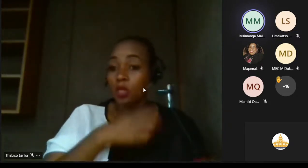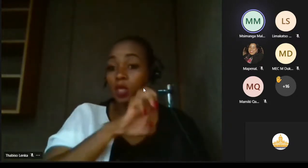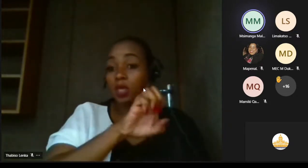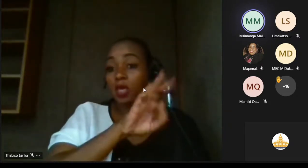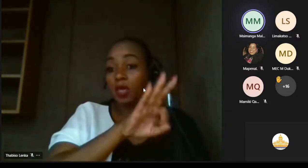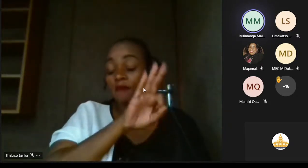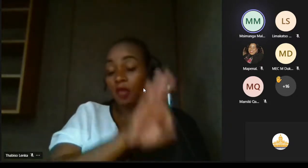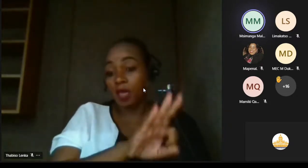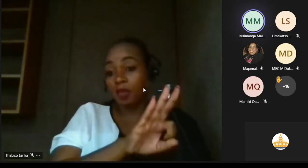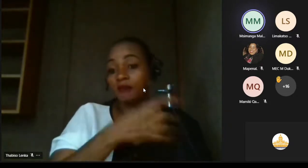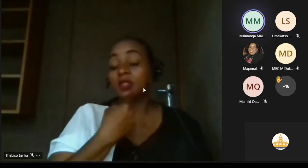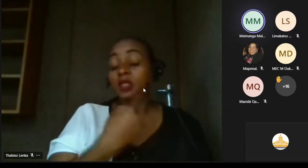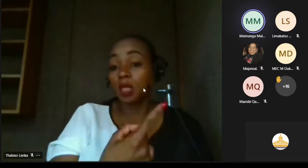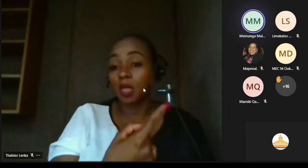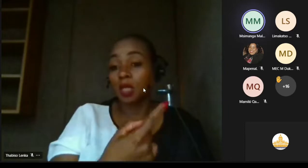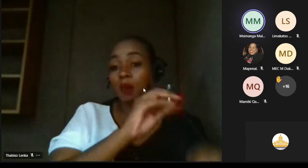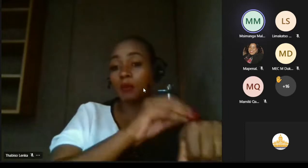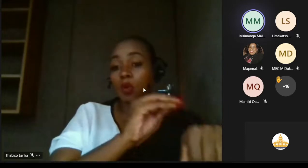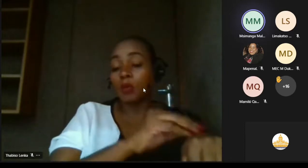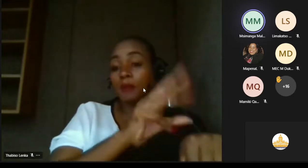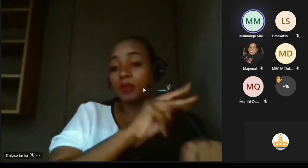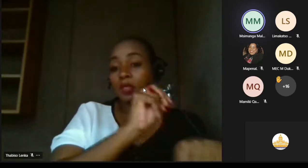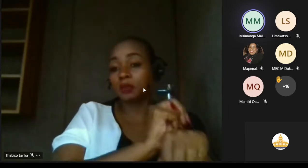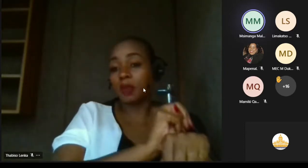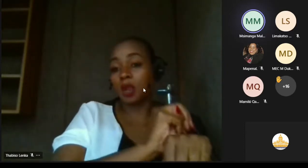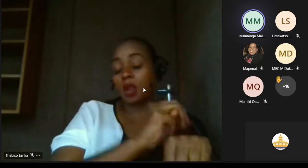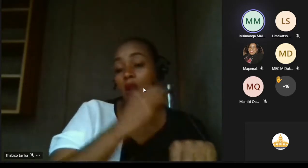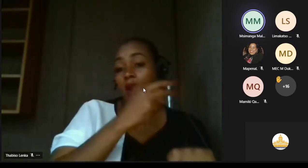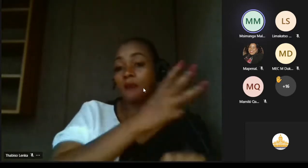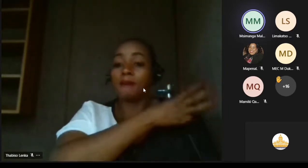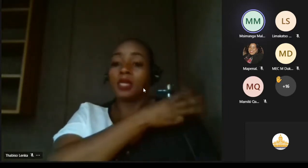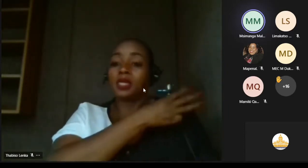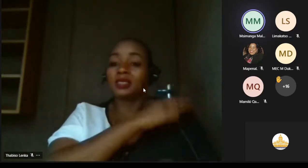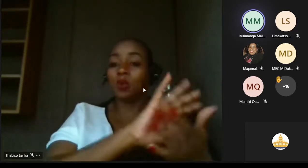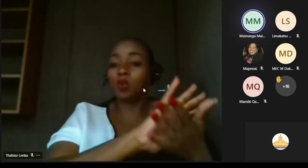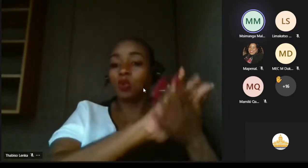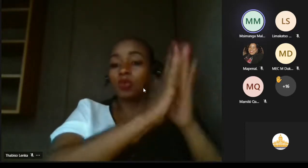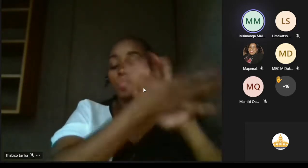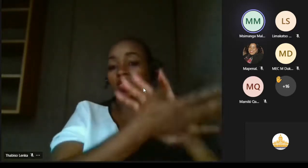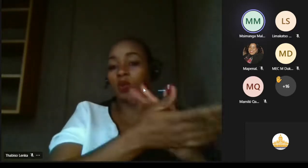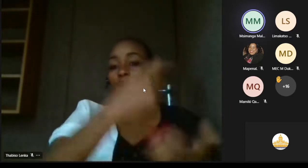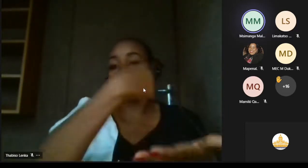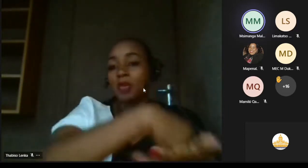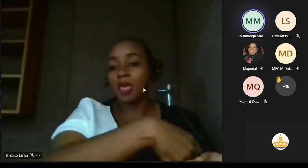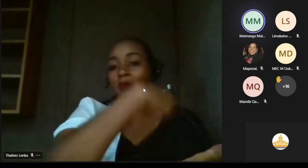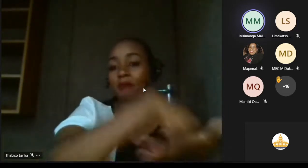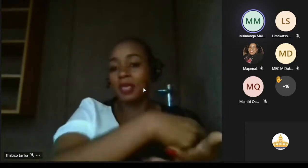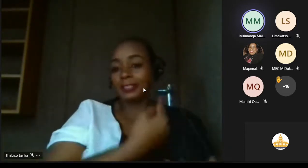hona le mathata mane municipal manager ko o a senya mole o ipatala chelete tse fetang